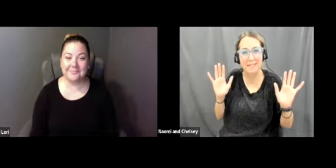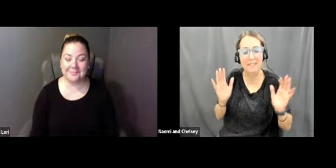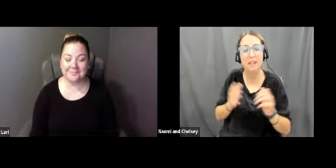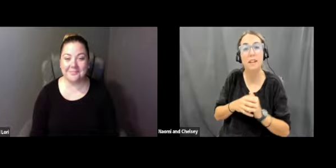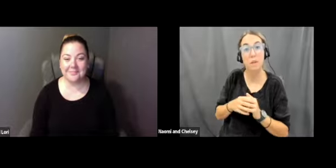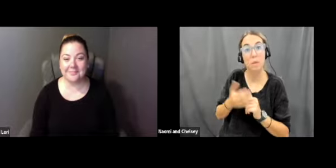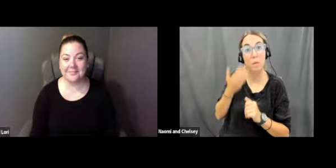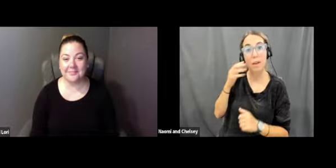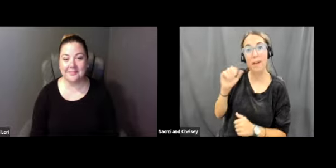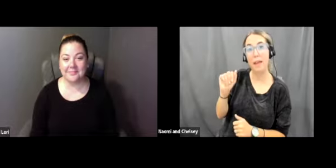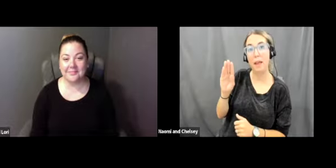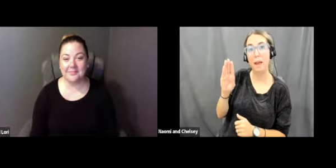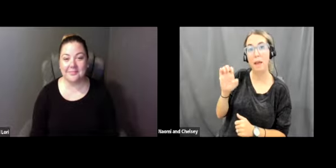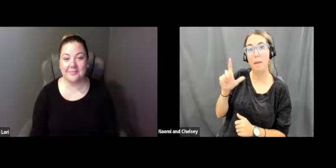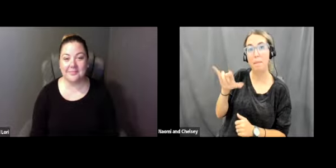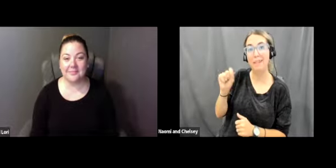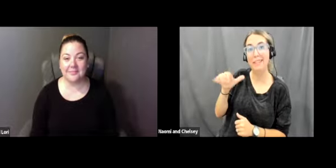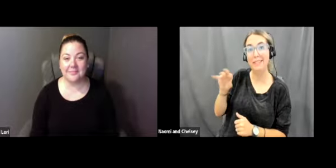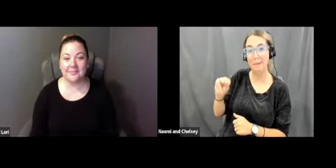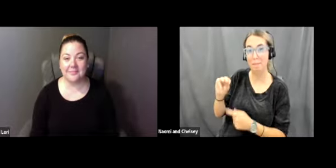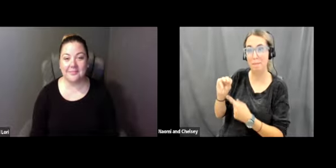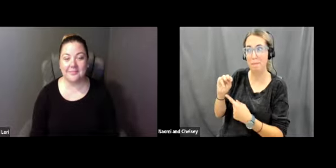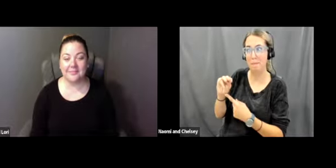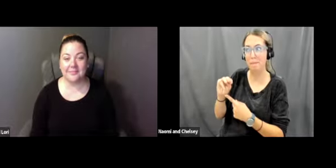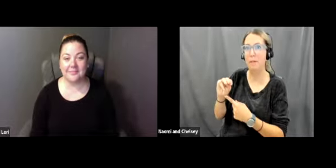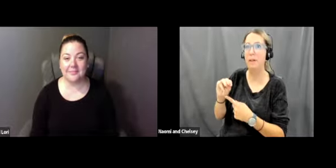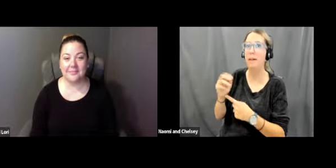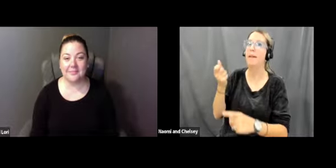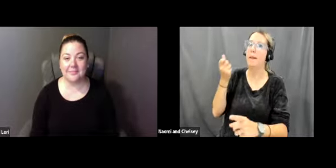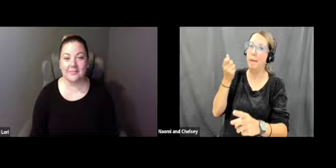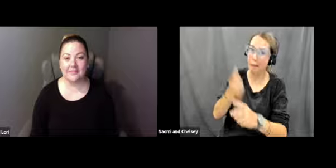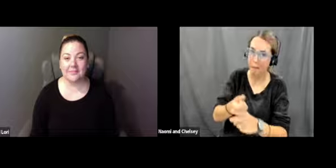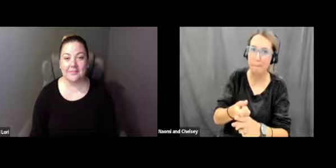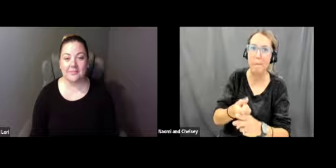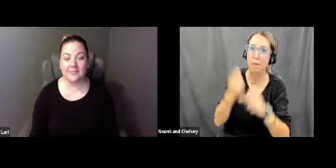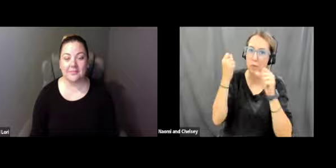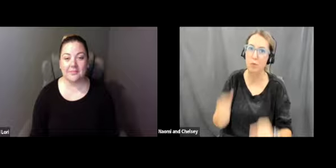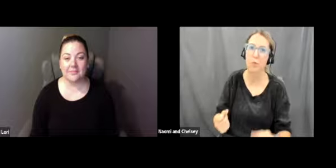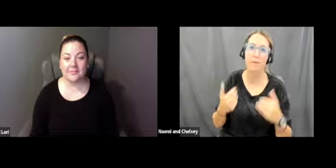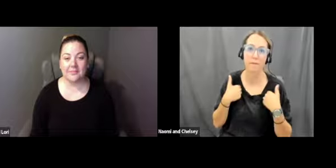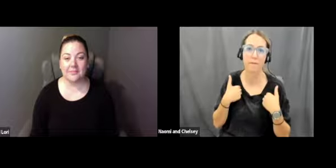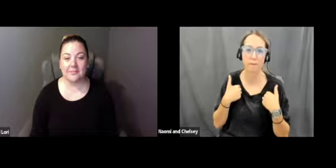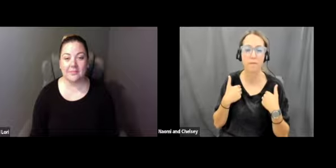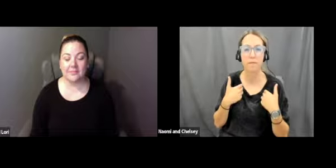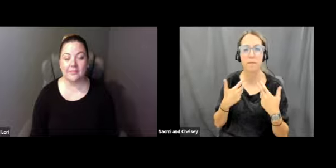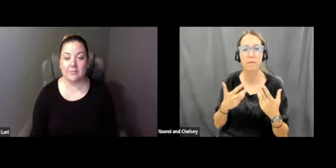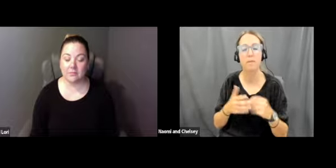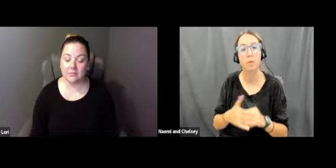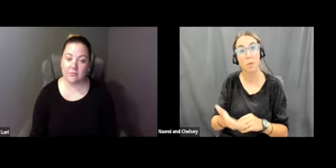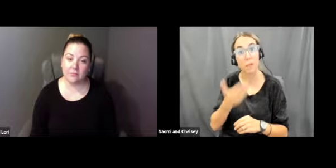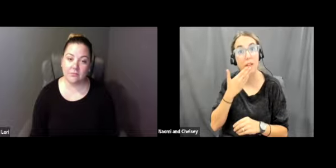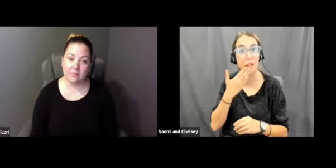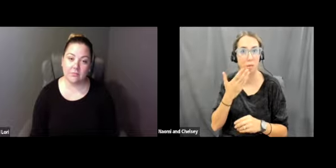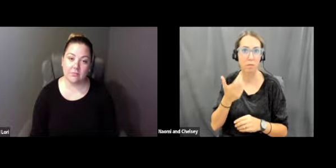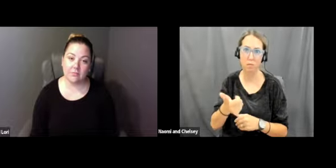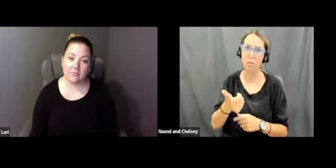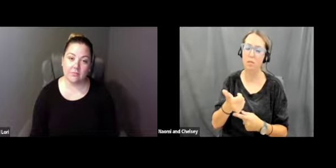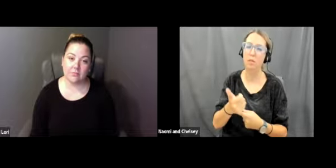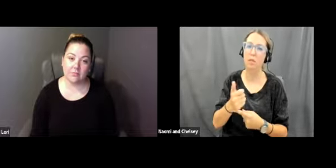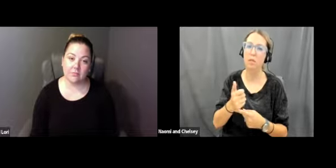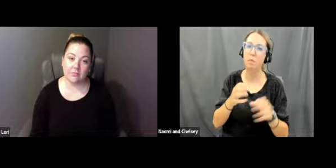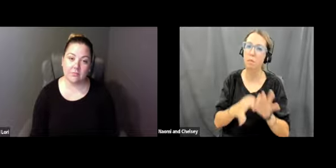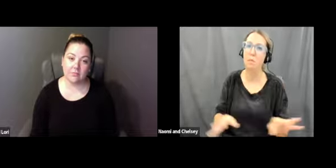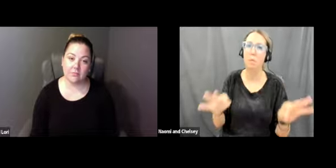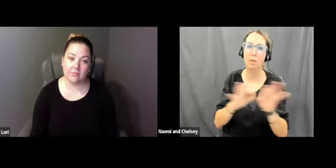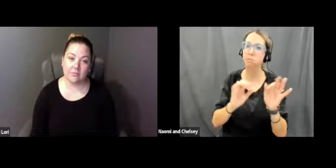ableism impacts people in that way too. So thank you for bringing that stuff up, because I think that's really,